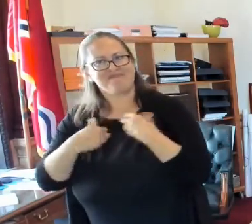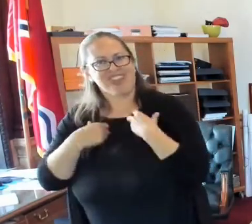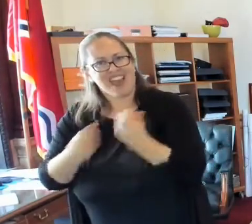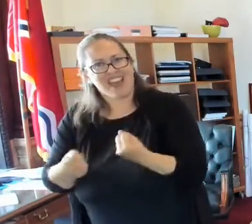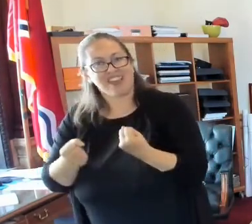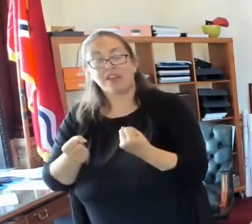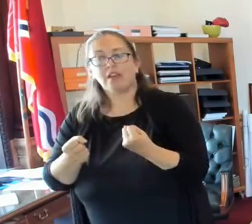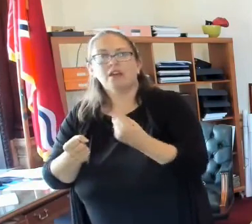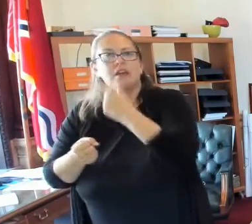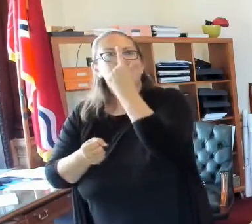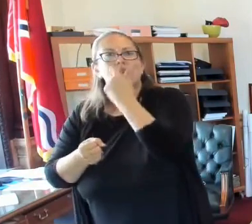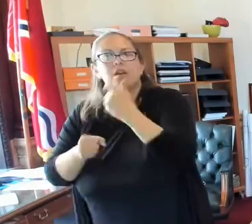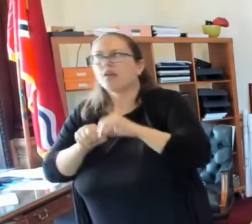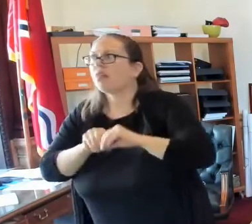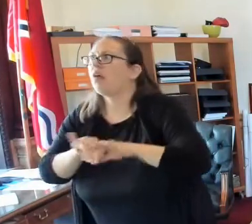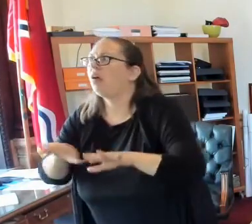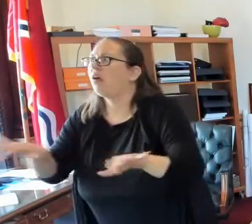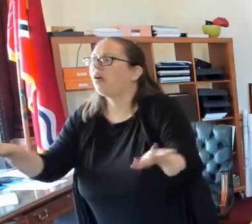we don't want to infect one another.